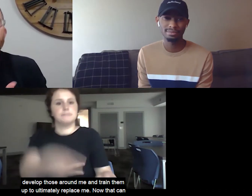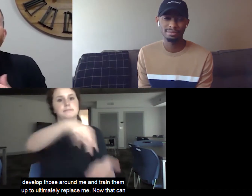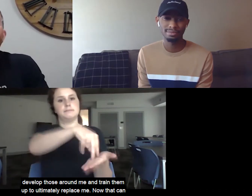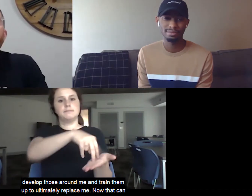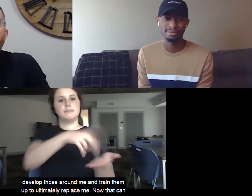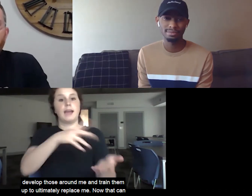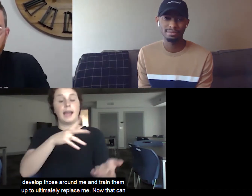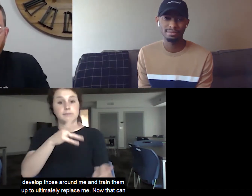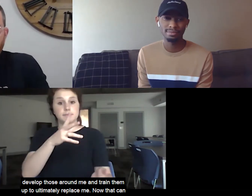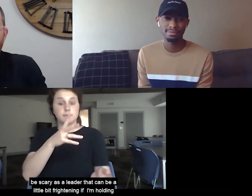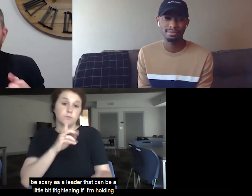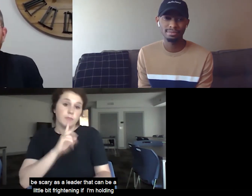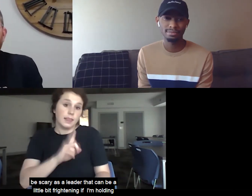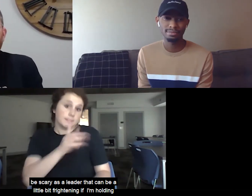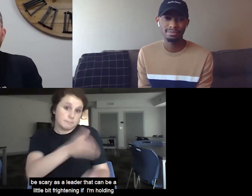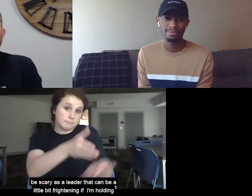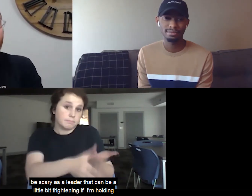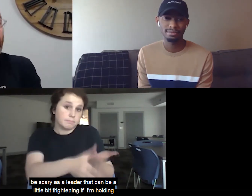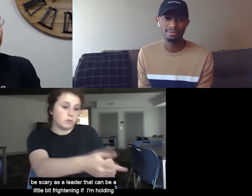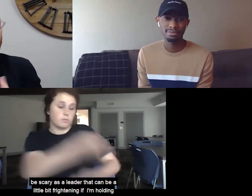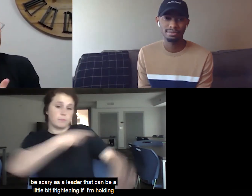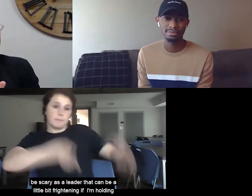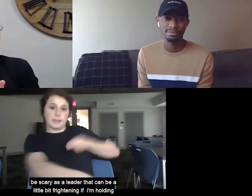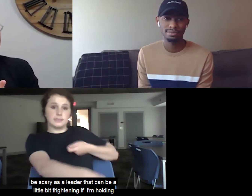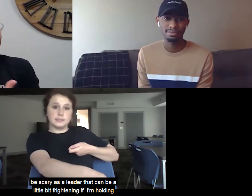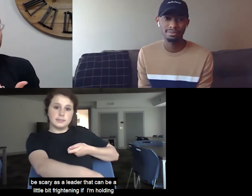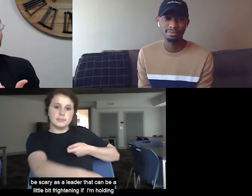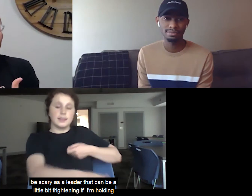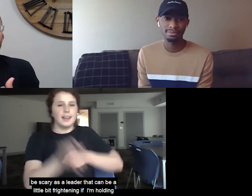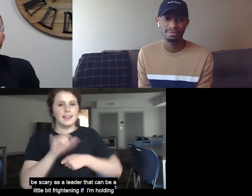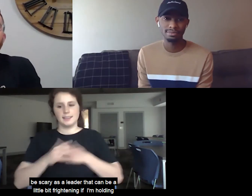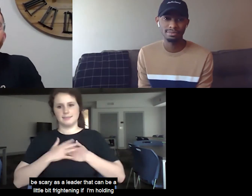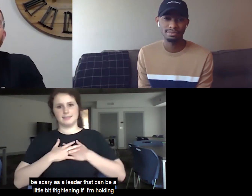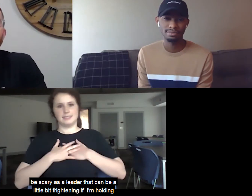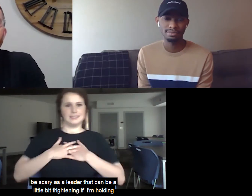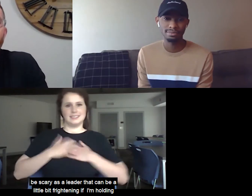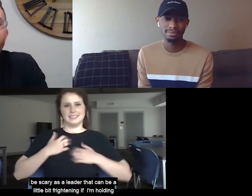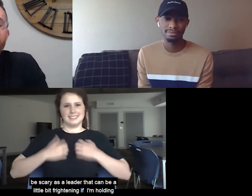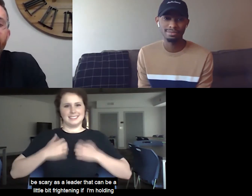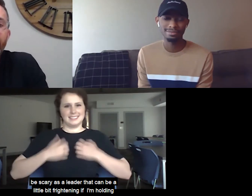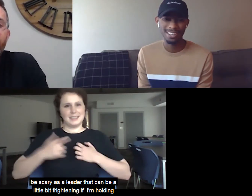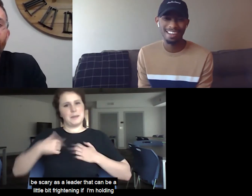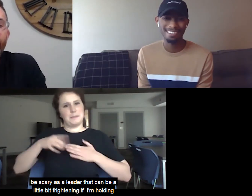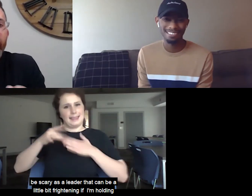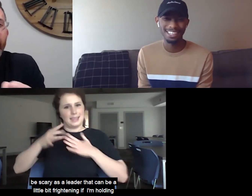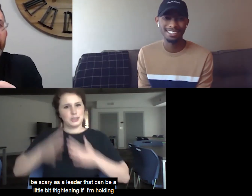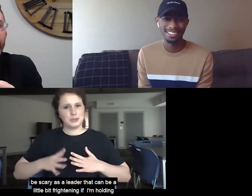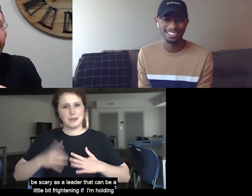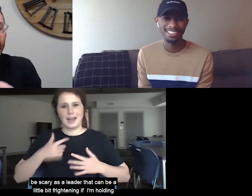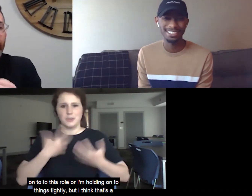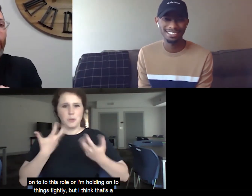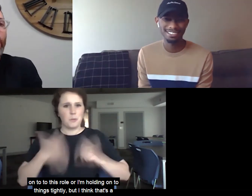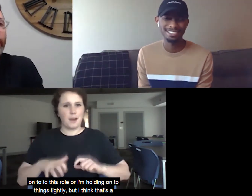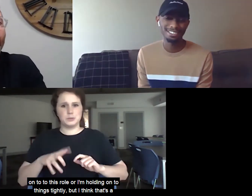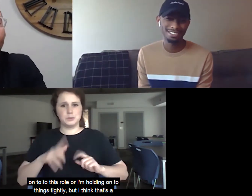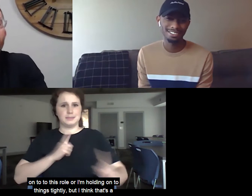me. Now, that can be scary as a leader. That can be a little bit frightening if